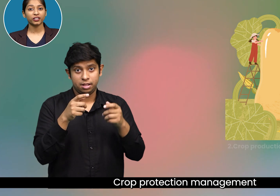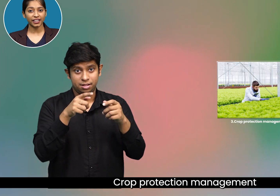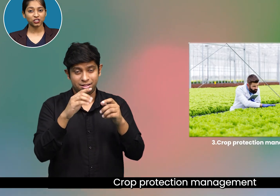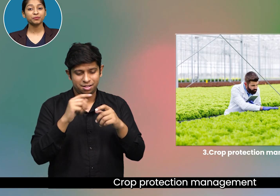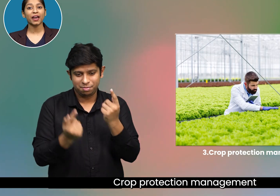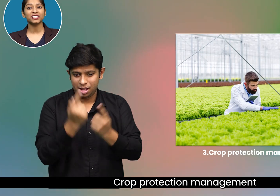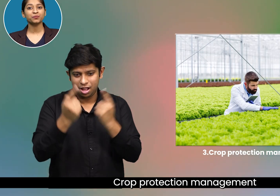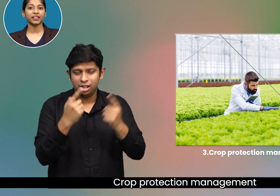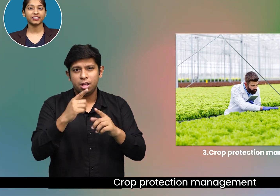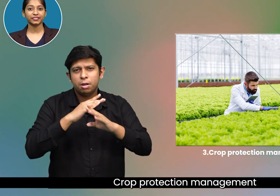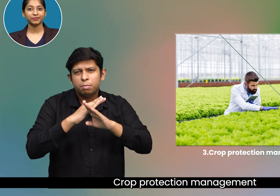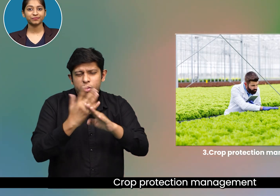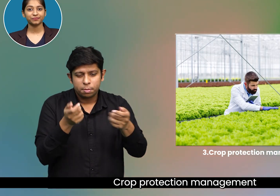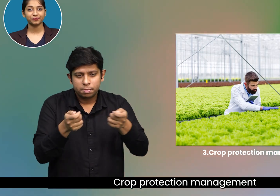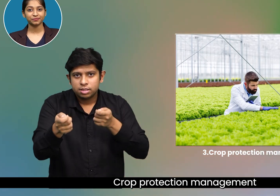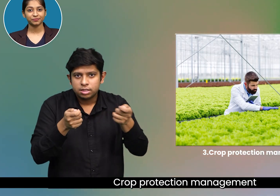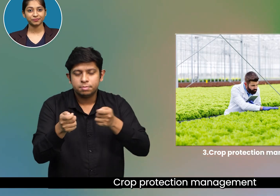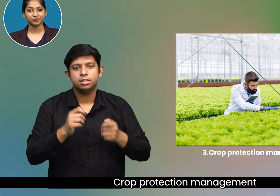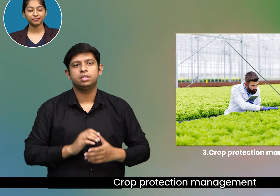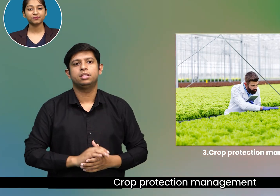Crop protection management.